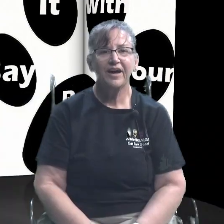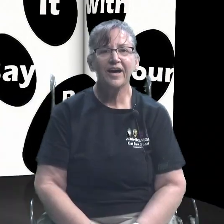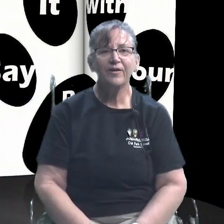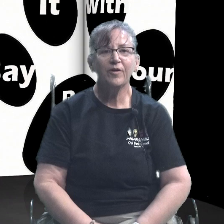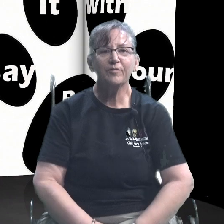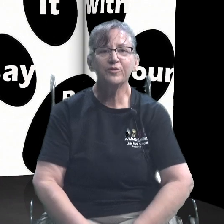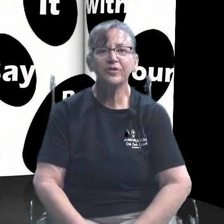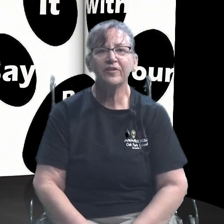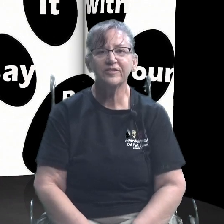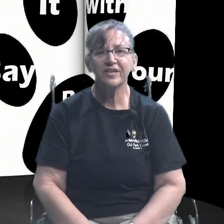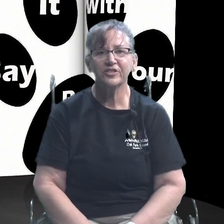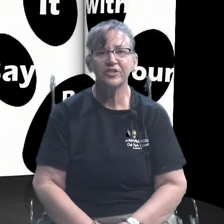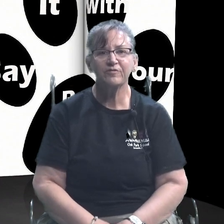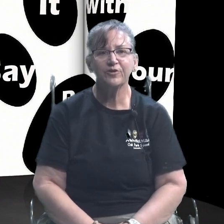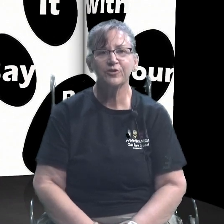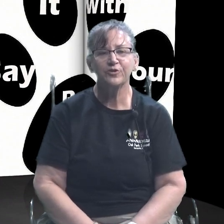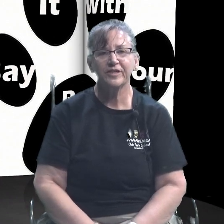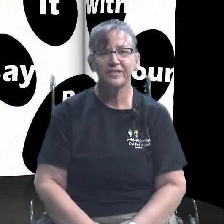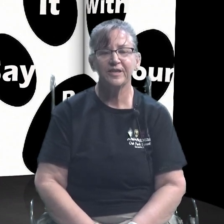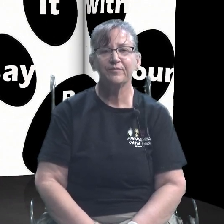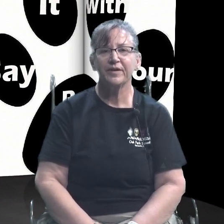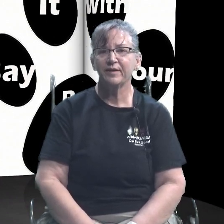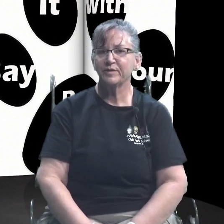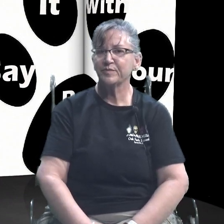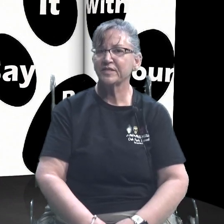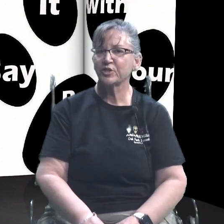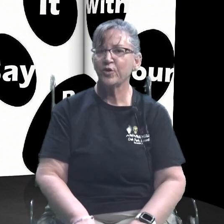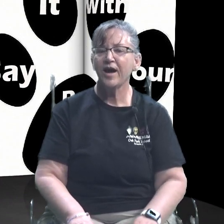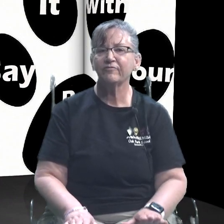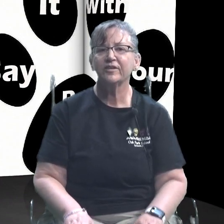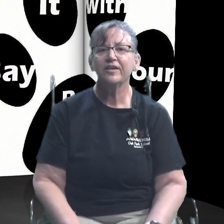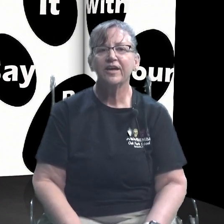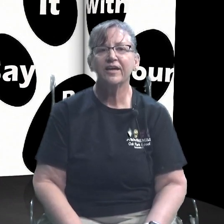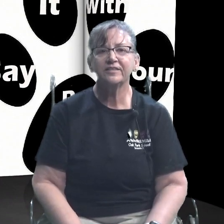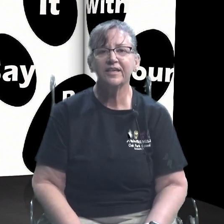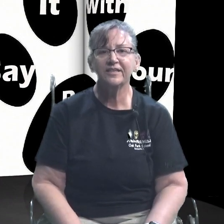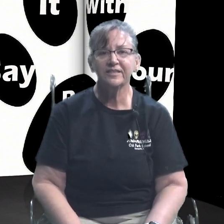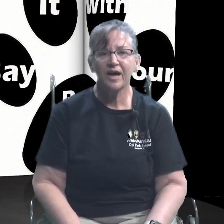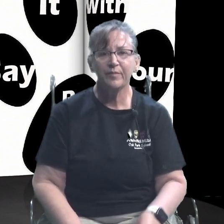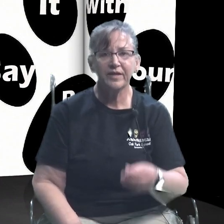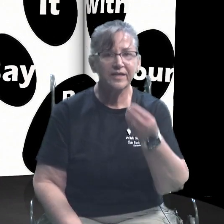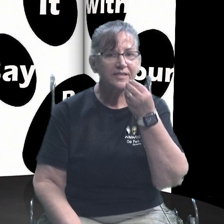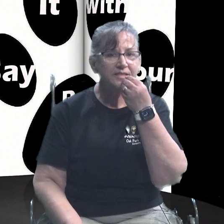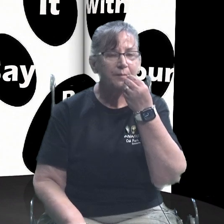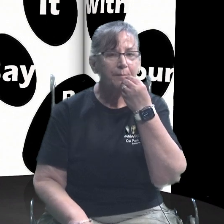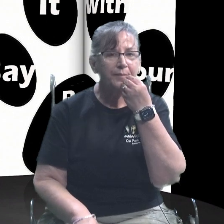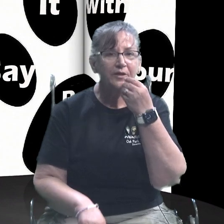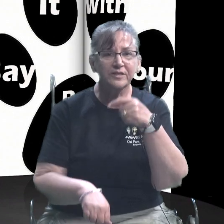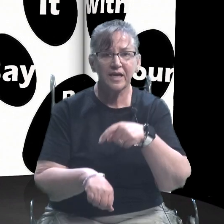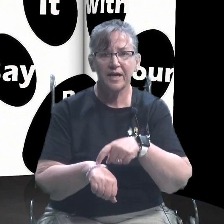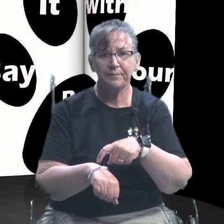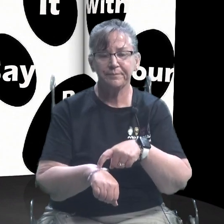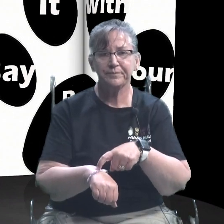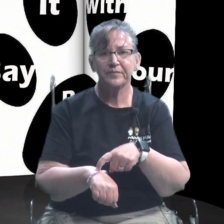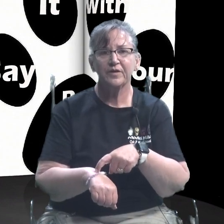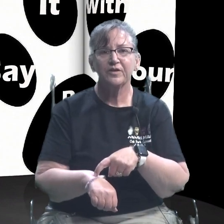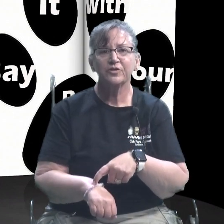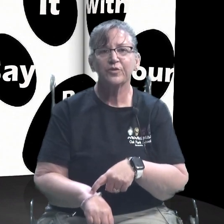Hi, welcome to another session of your Tuesday tip. My name is Mrs. Kraft, and today's topic is mealtime. So we're gonna